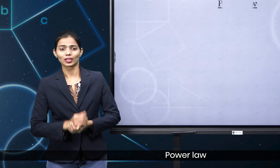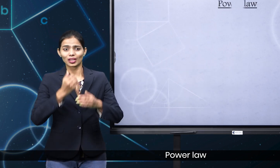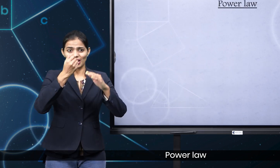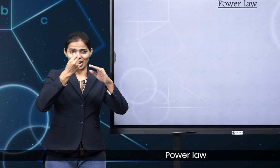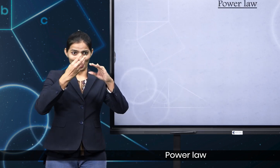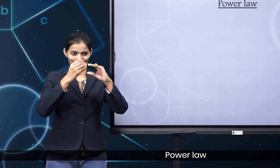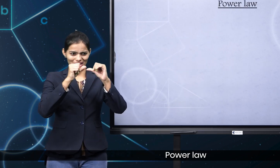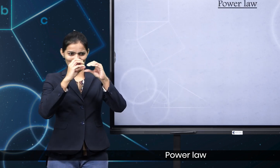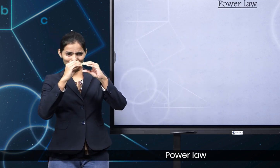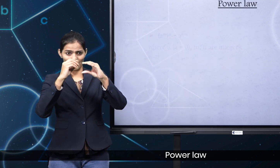Power law.